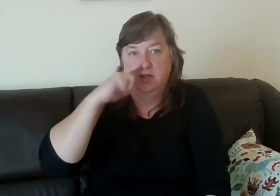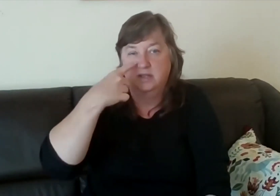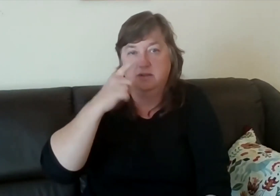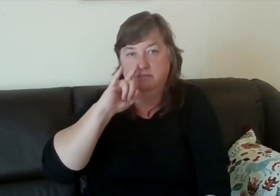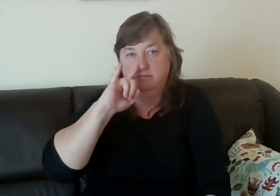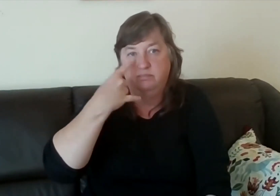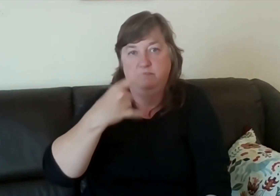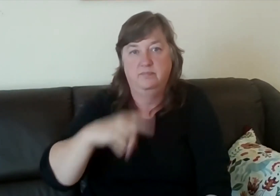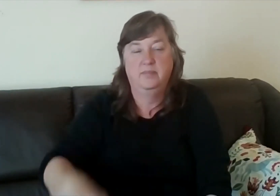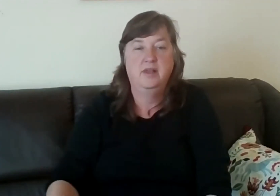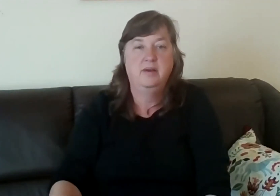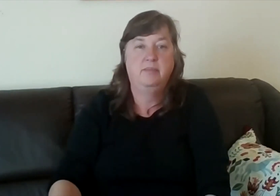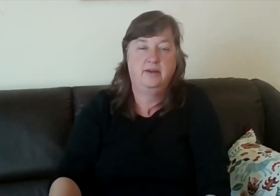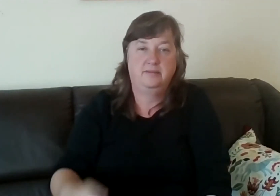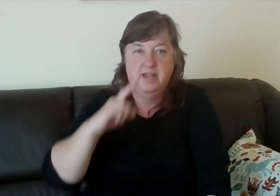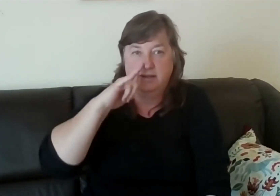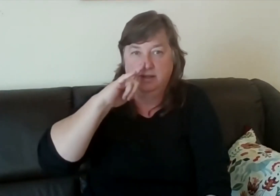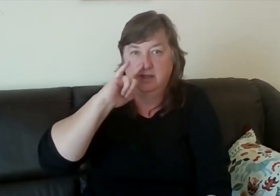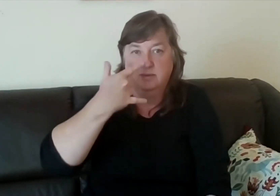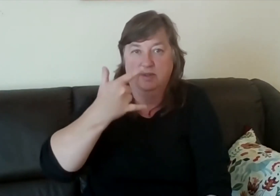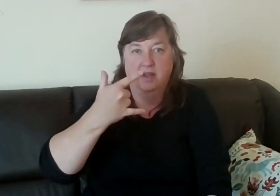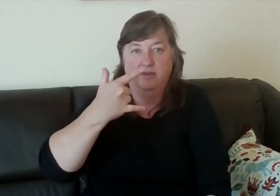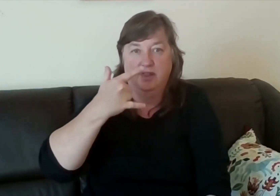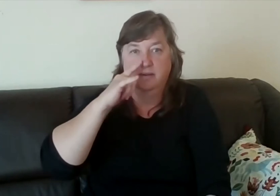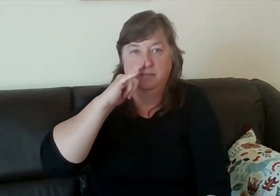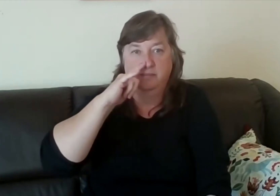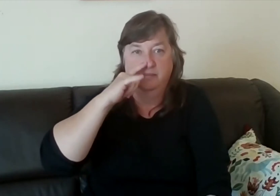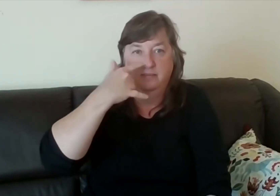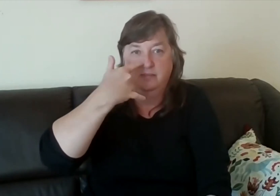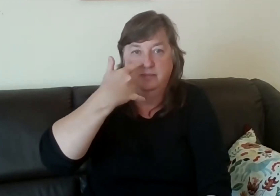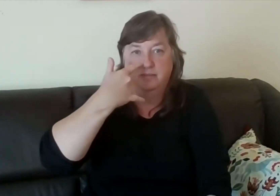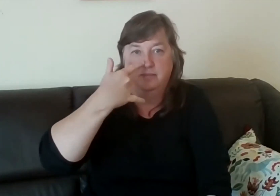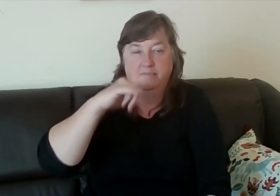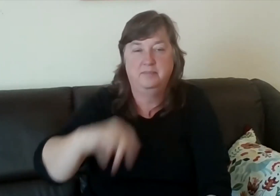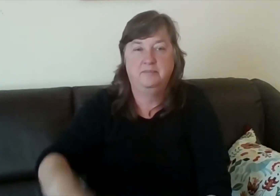index. But technically it's with everything.